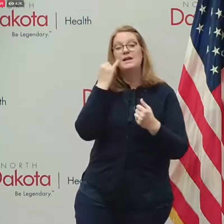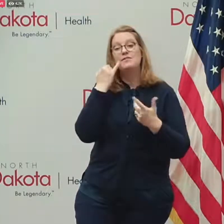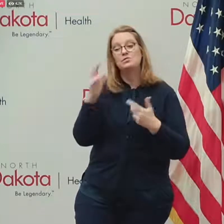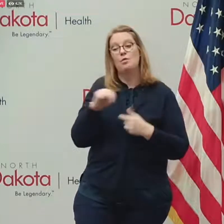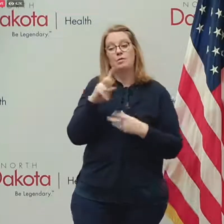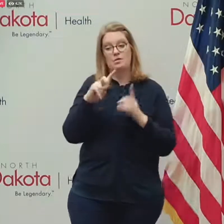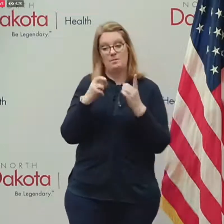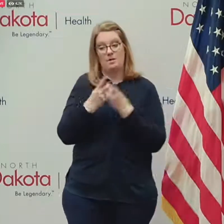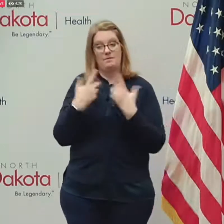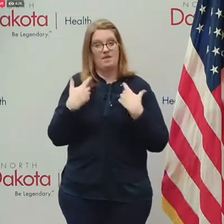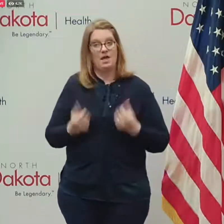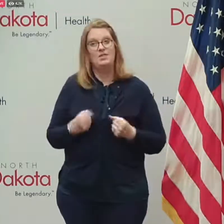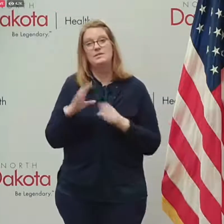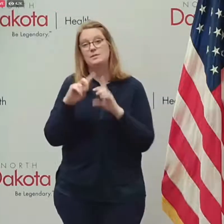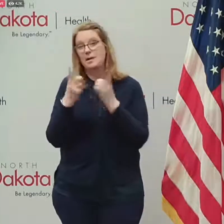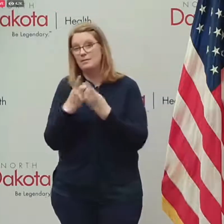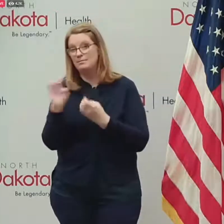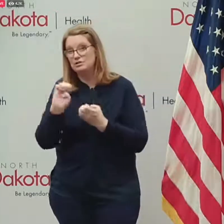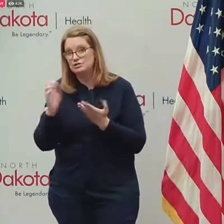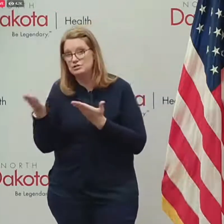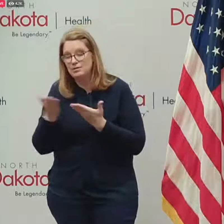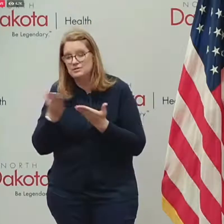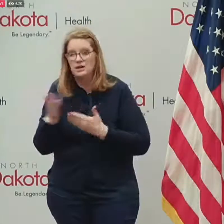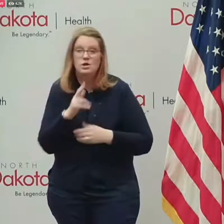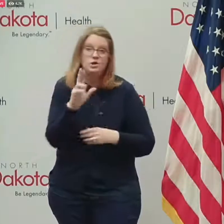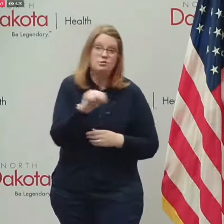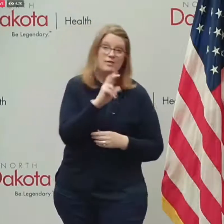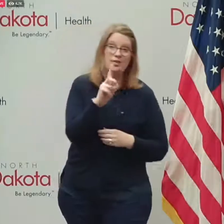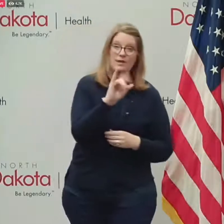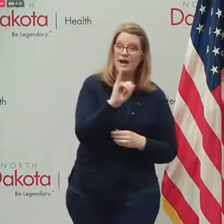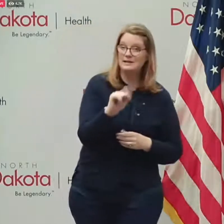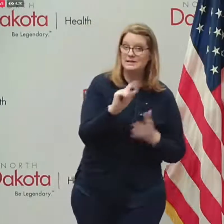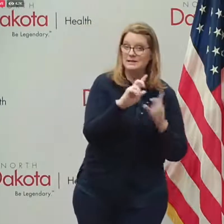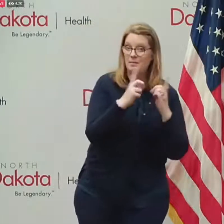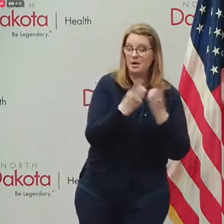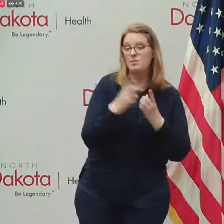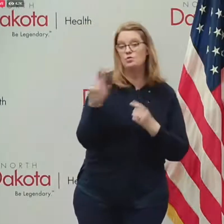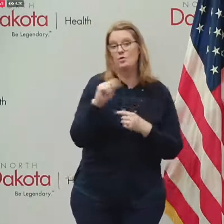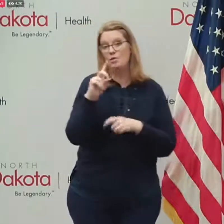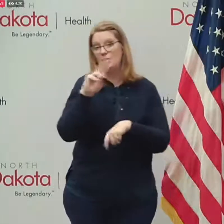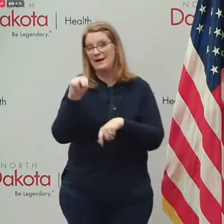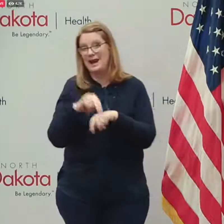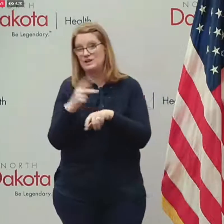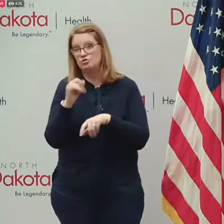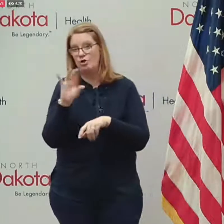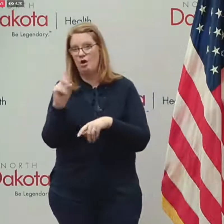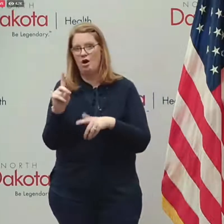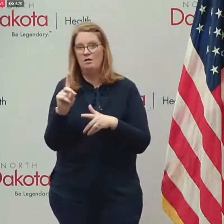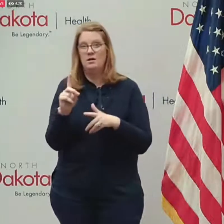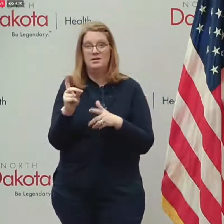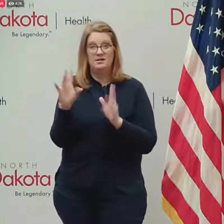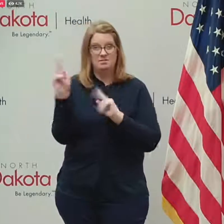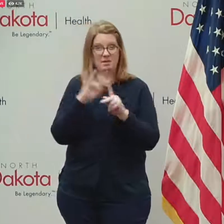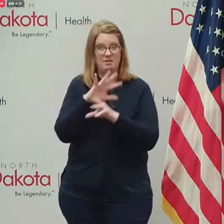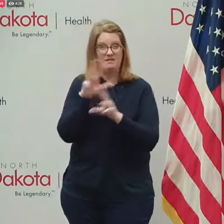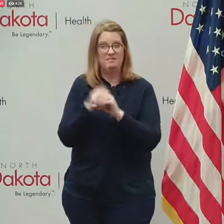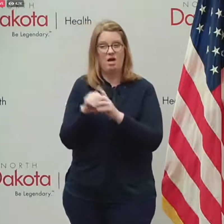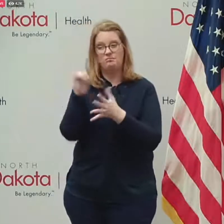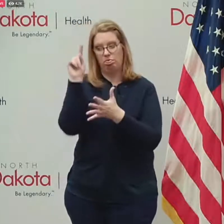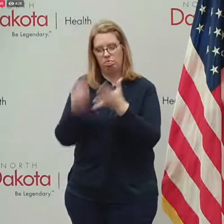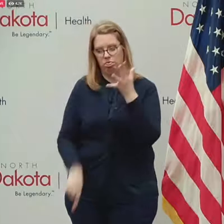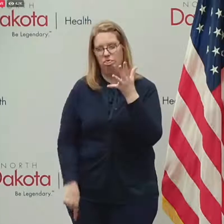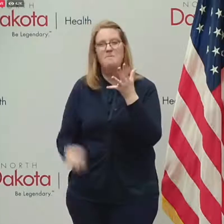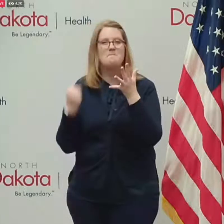Department of Health, Department of Emergency Services, North Dakota IT Department, North Dakota National Guard, lots of people helped build that